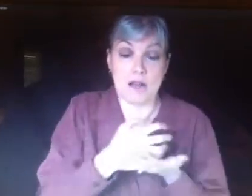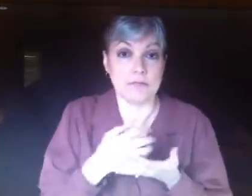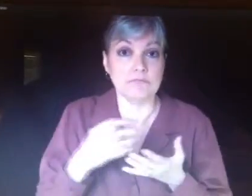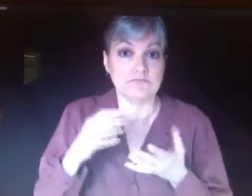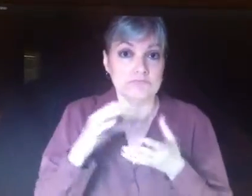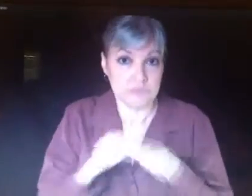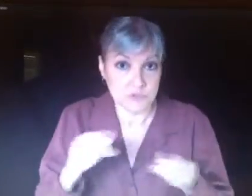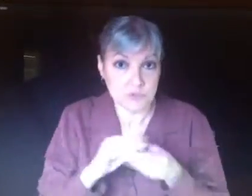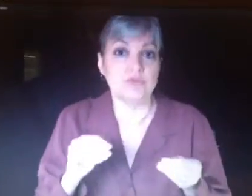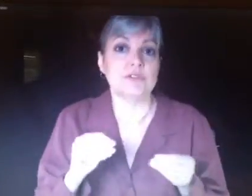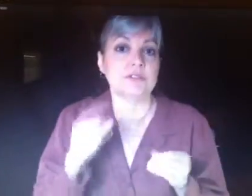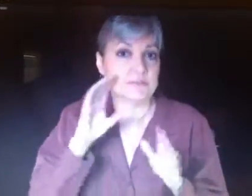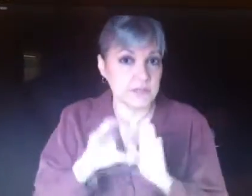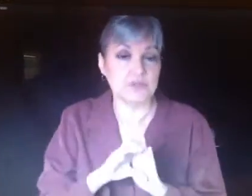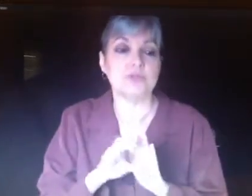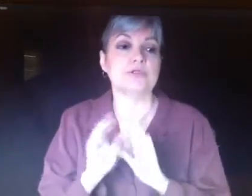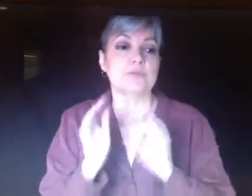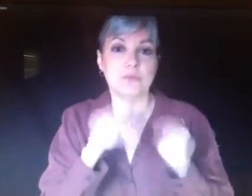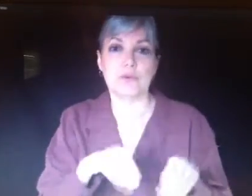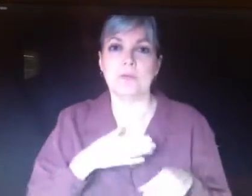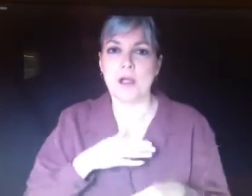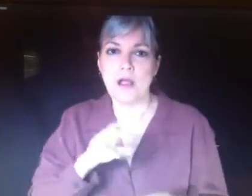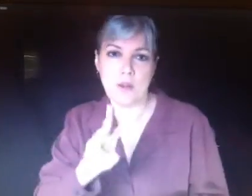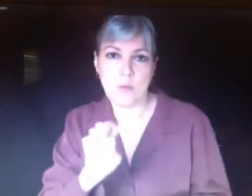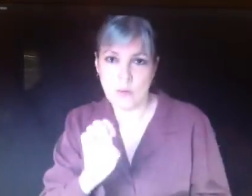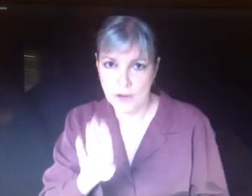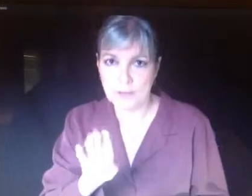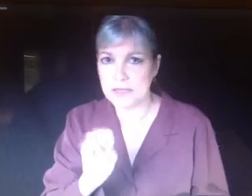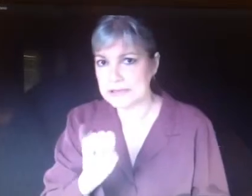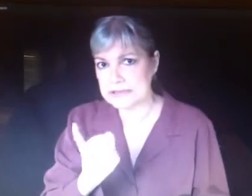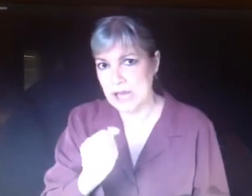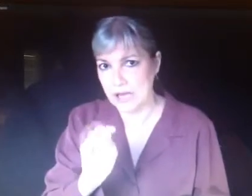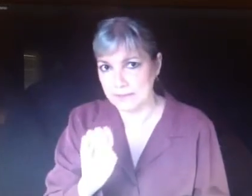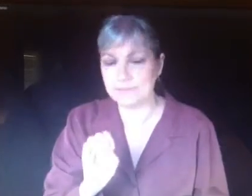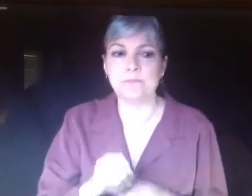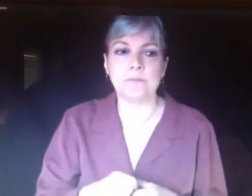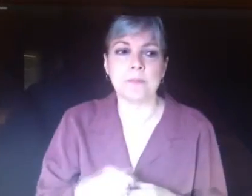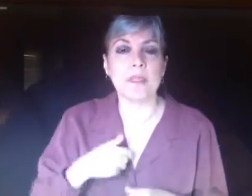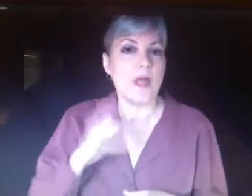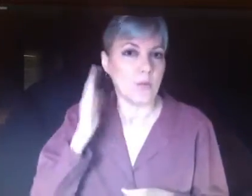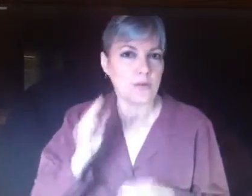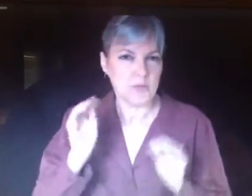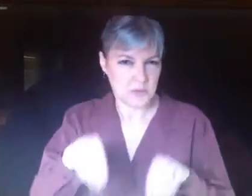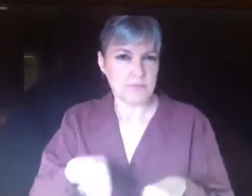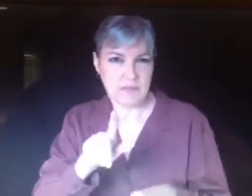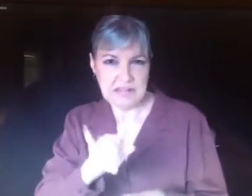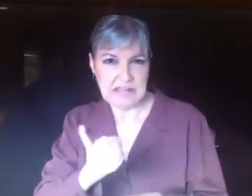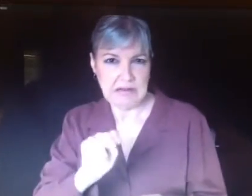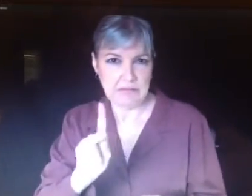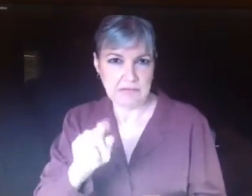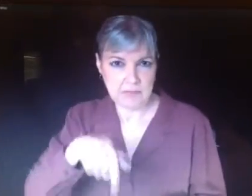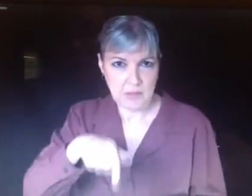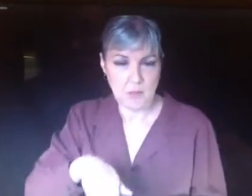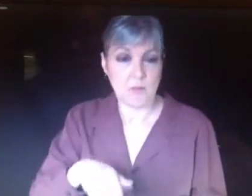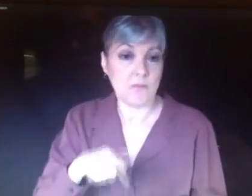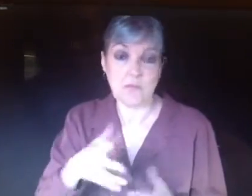And what I did is I gathered all that information up and I uploaded it to my website. And I'll make sure to post a